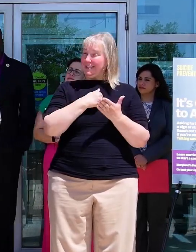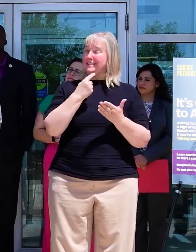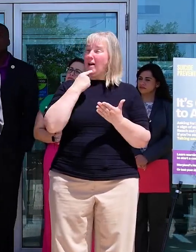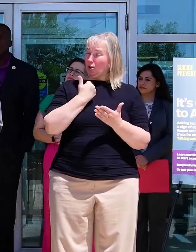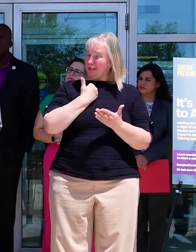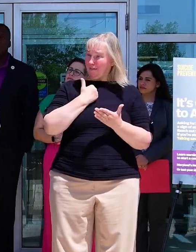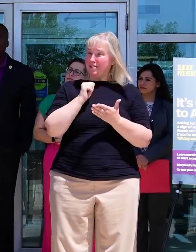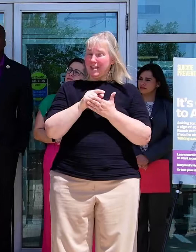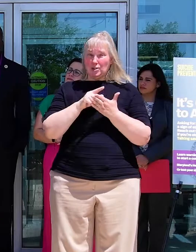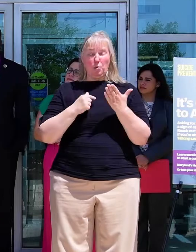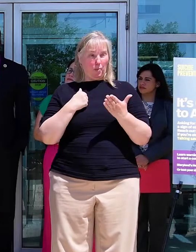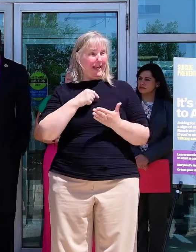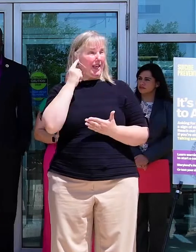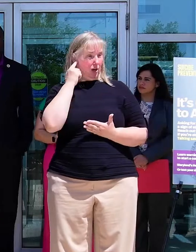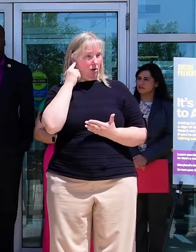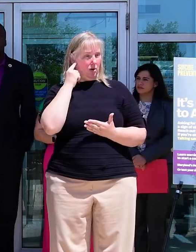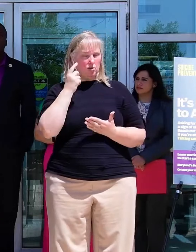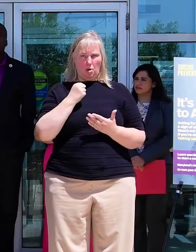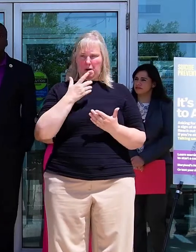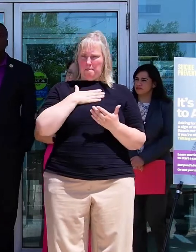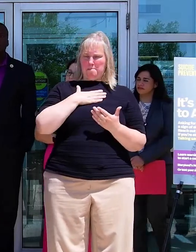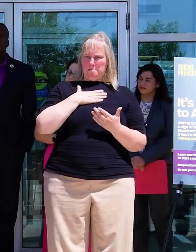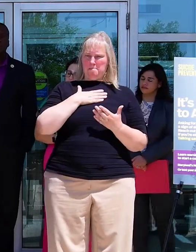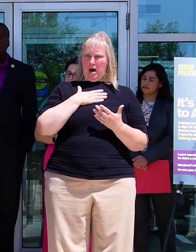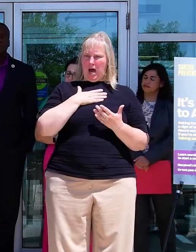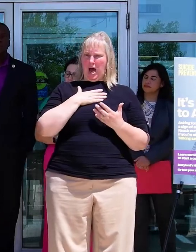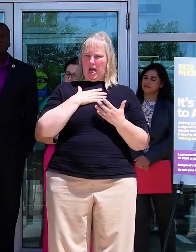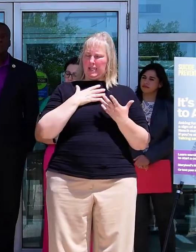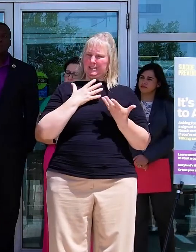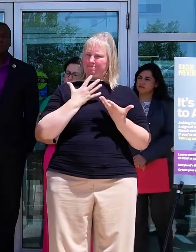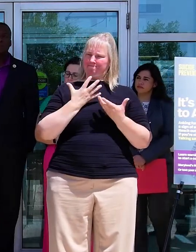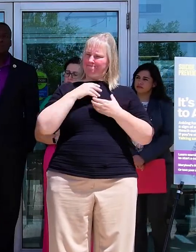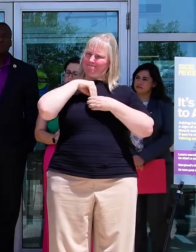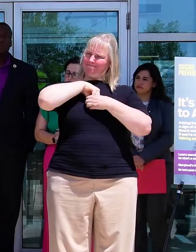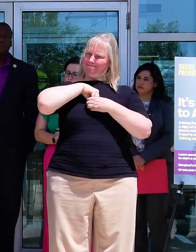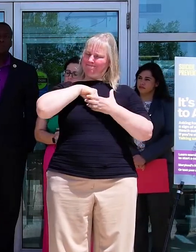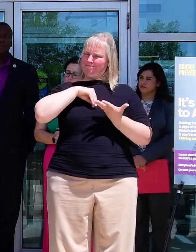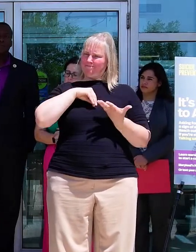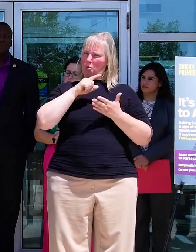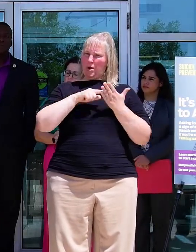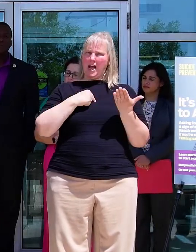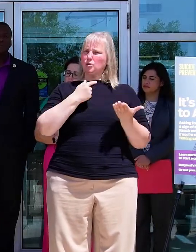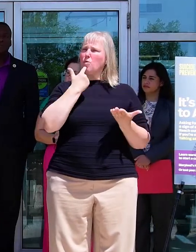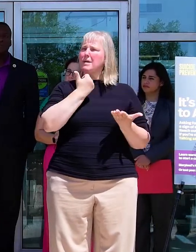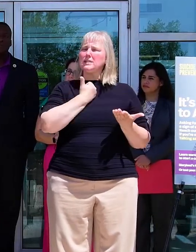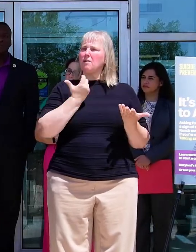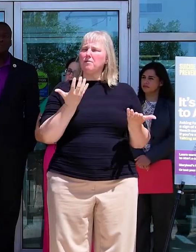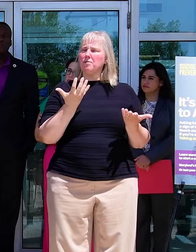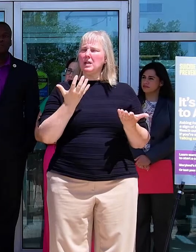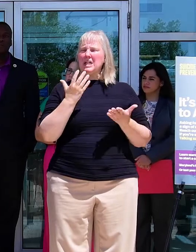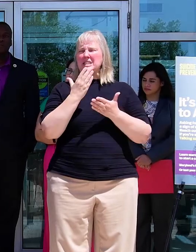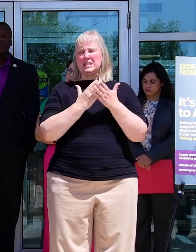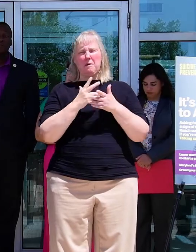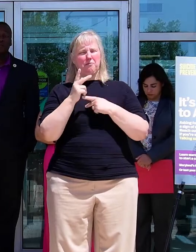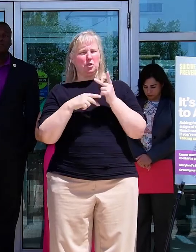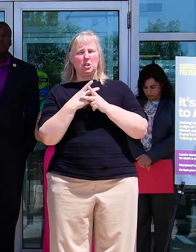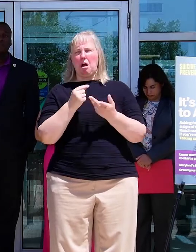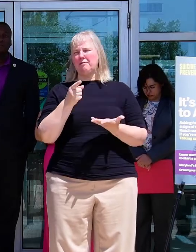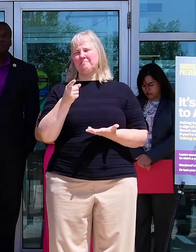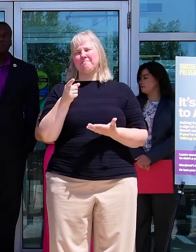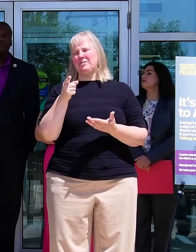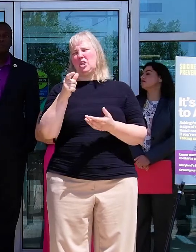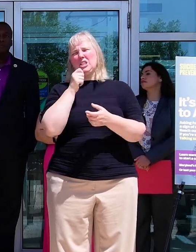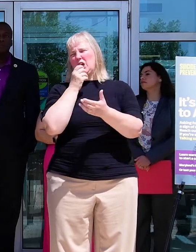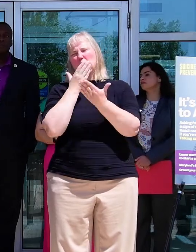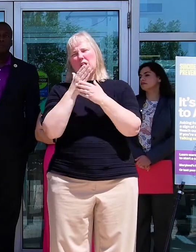so, given my wiring, what I told myself was some version of, you're not good enough, you're